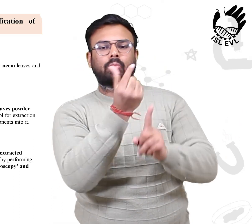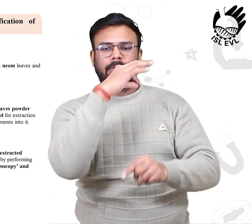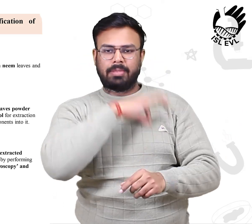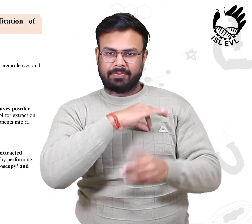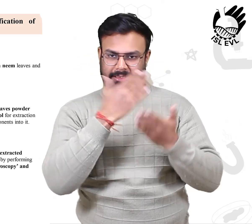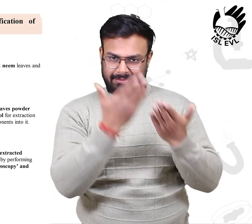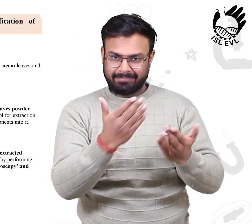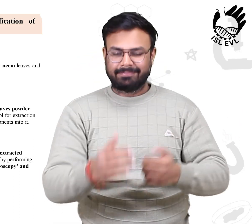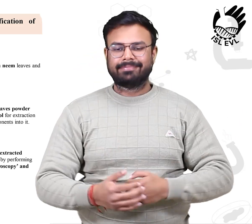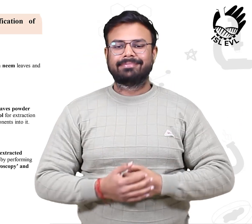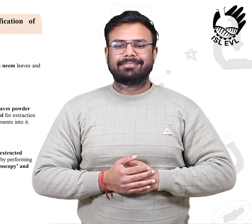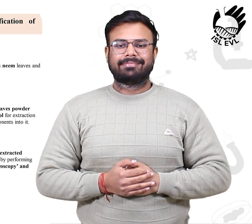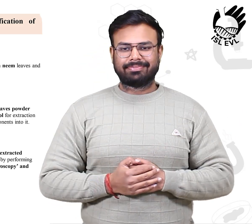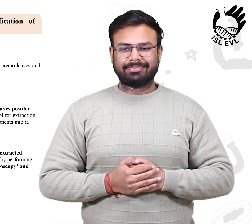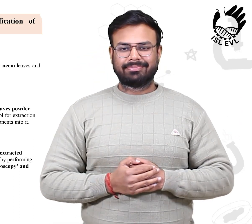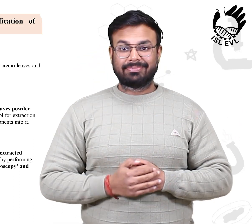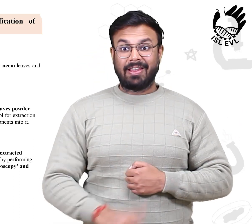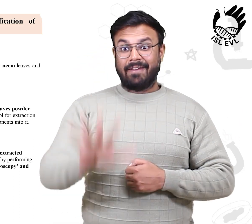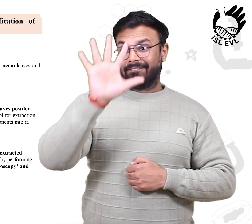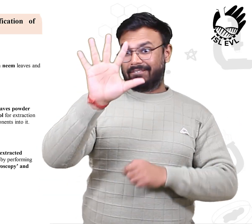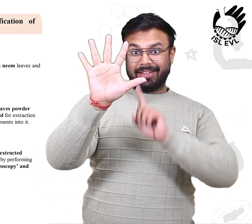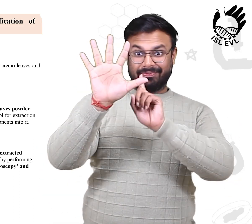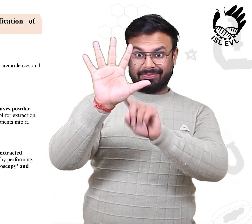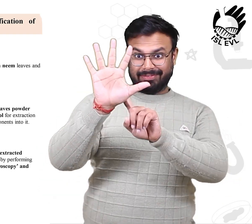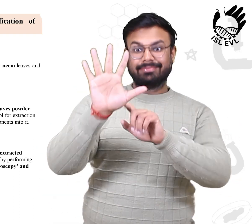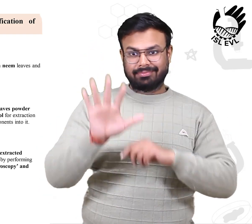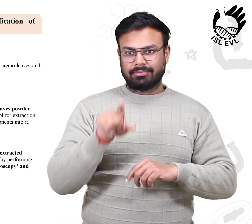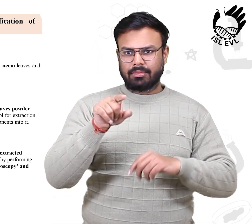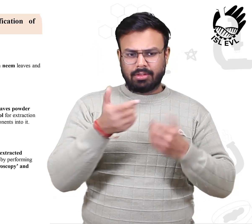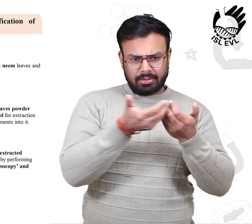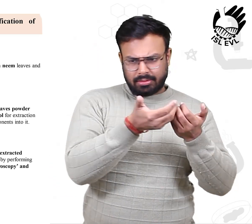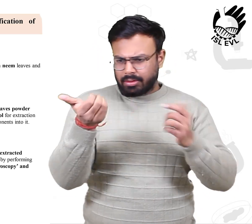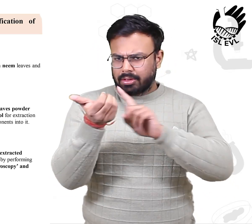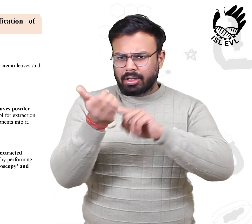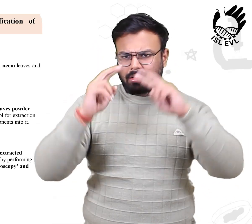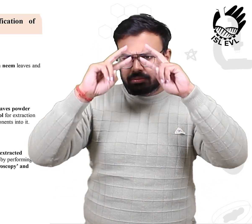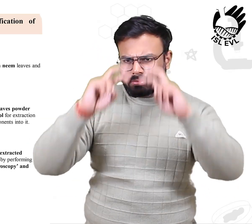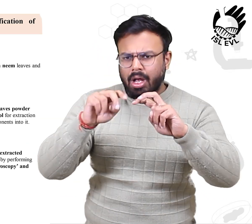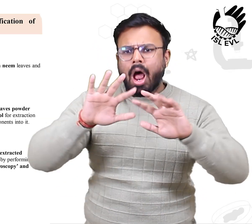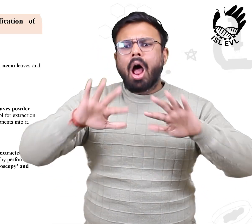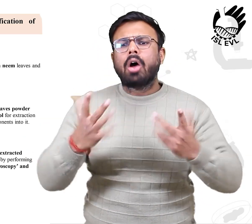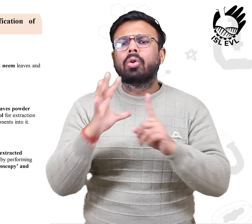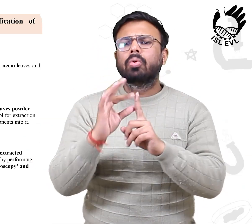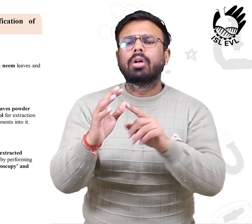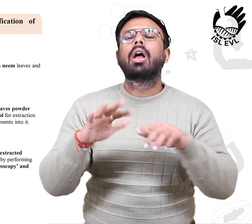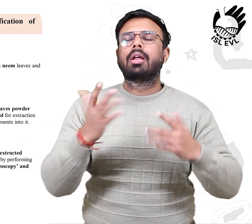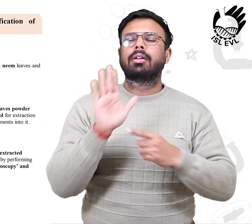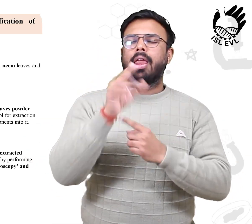performing chromatography. And then fifth, analyze the extracted components